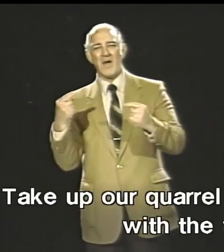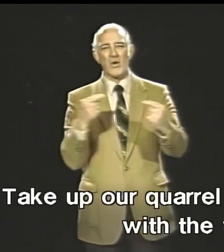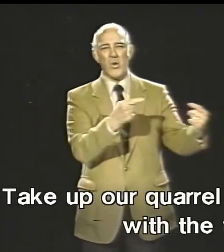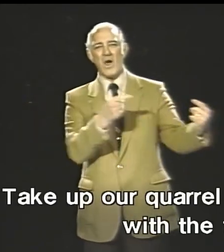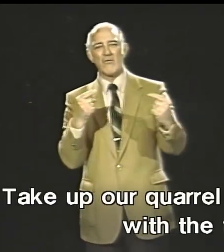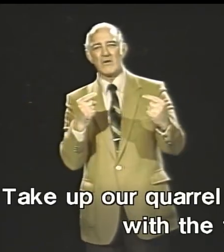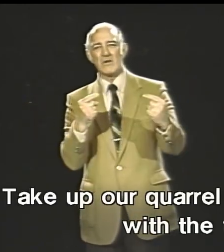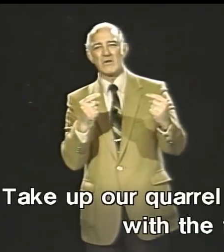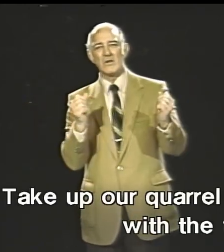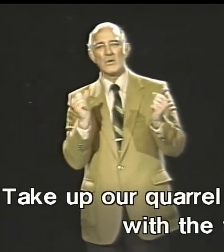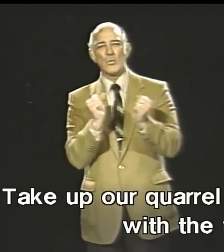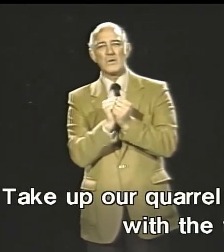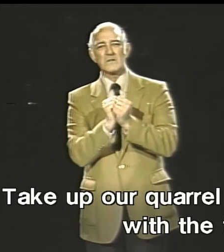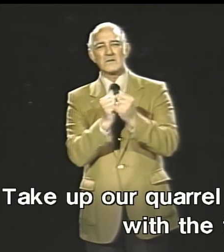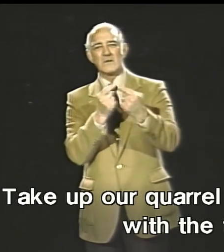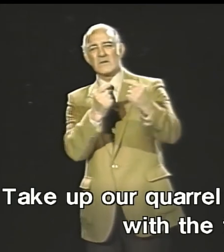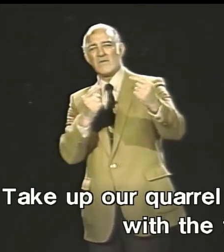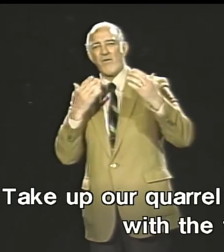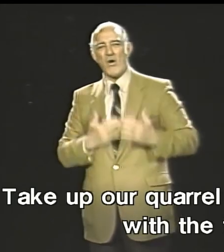Take up our quarrel with the foe.